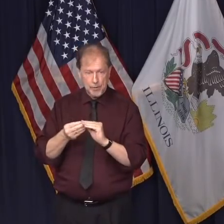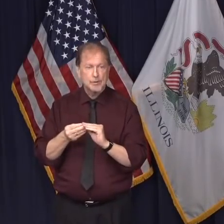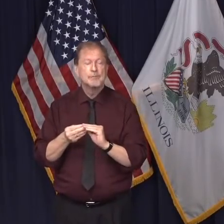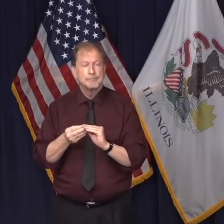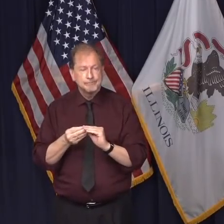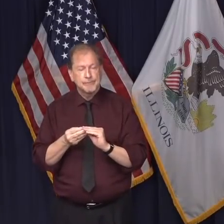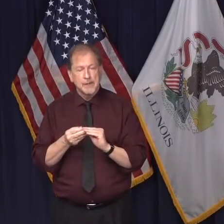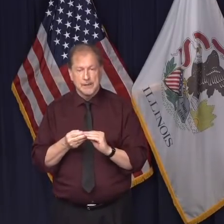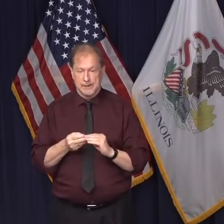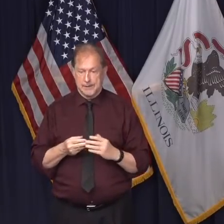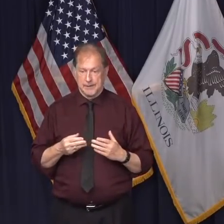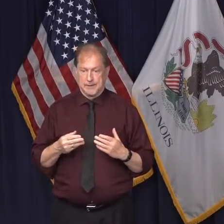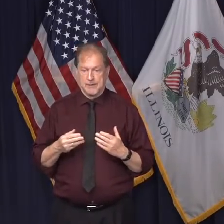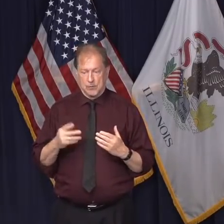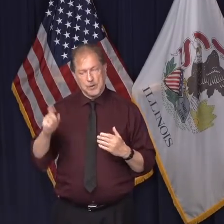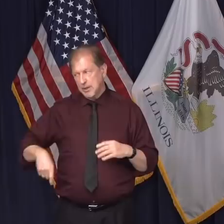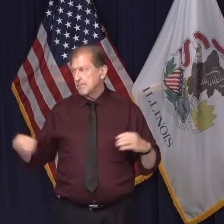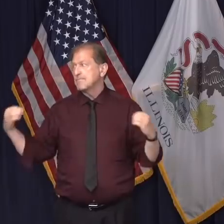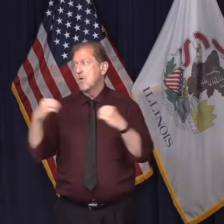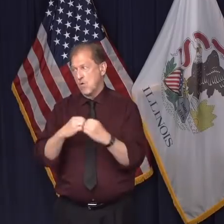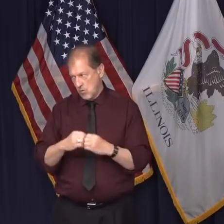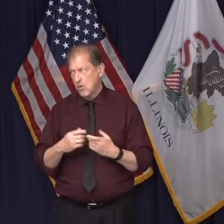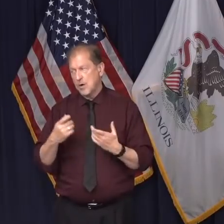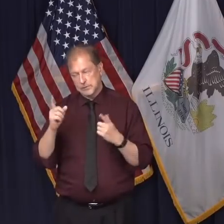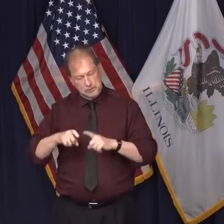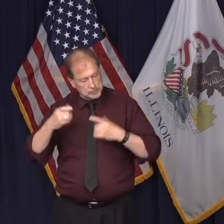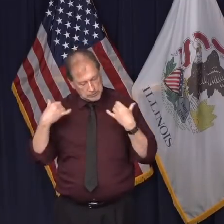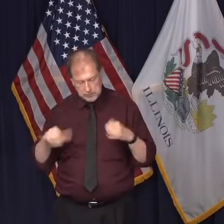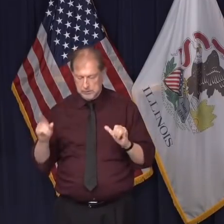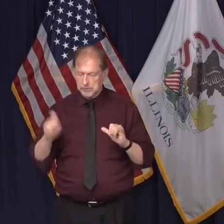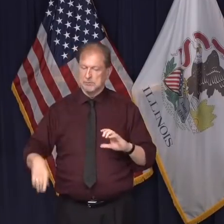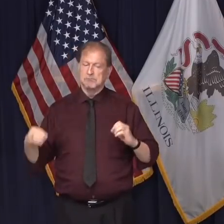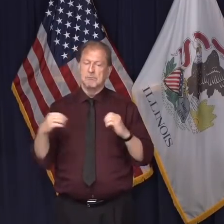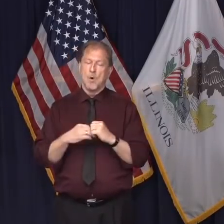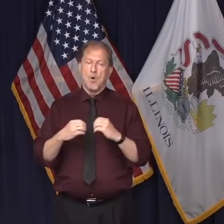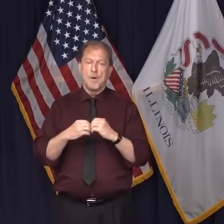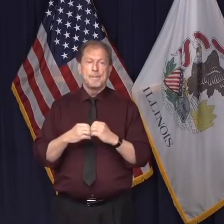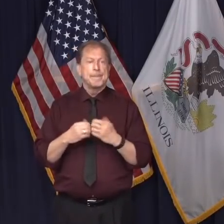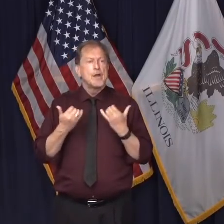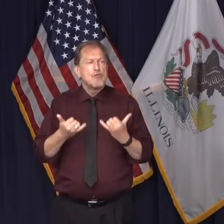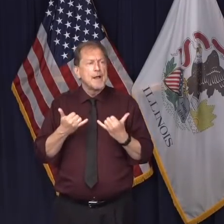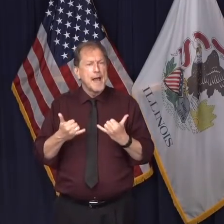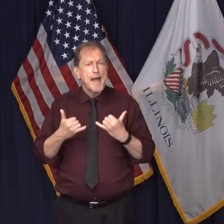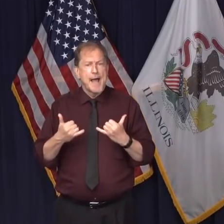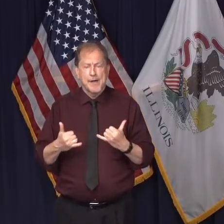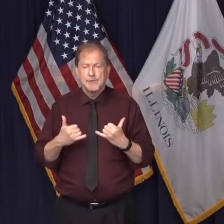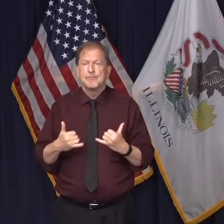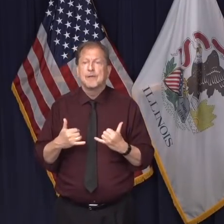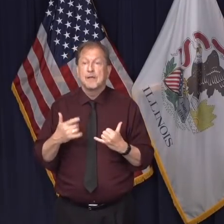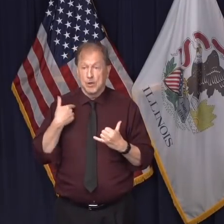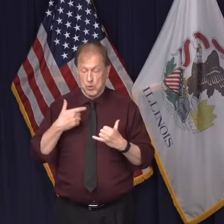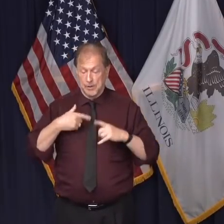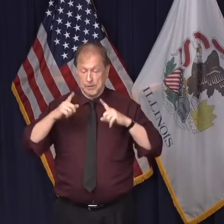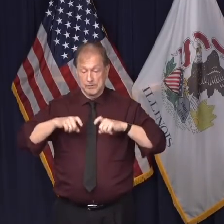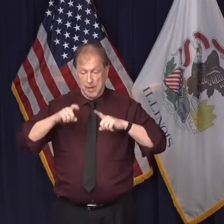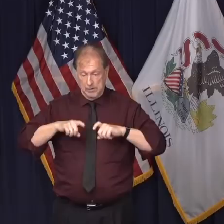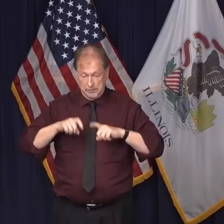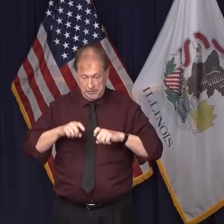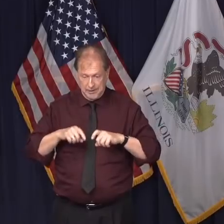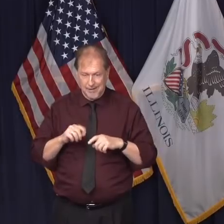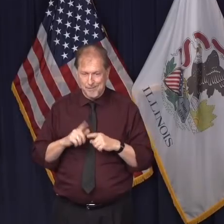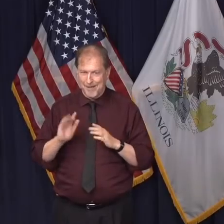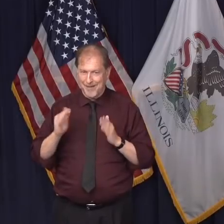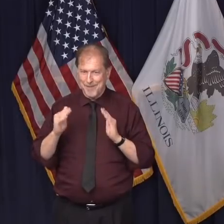do many more than we are. I mean, I would point out that we're currently, as I've said many times, we're among the